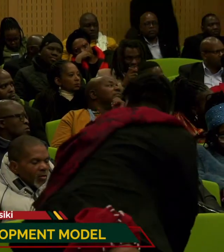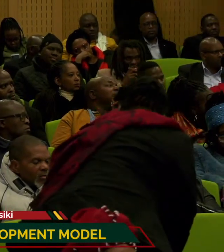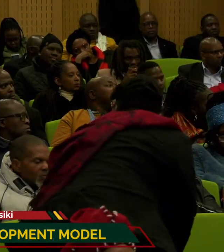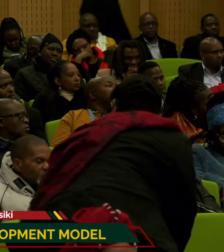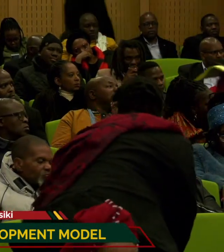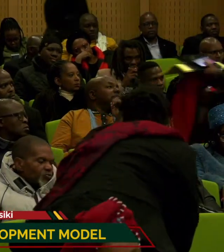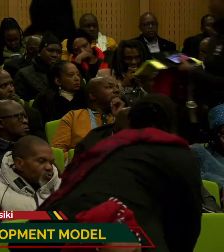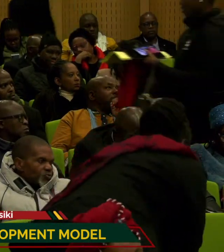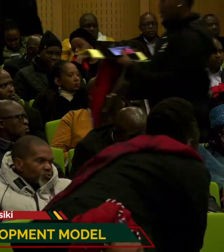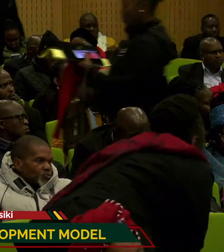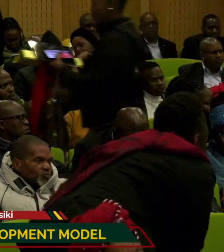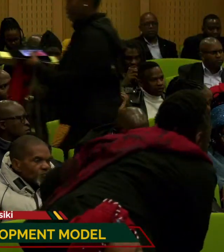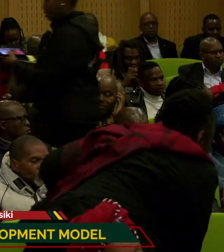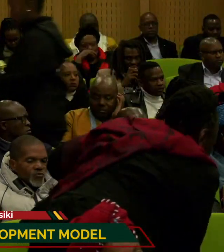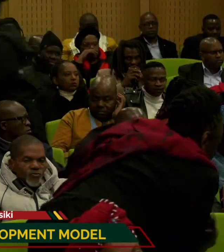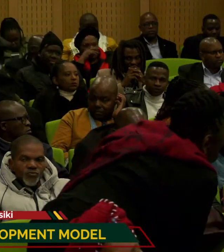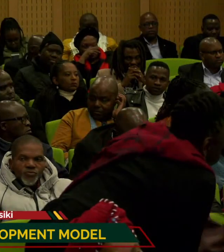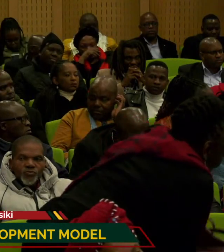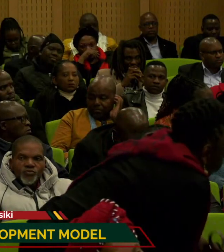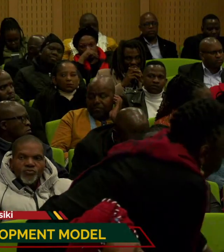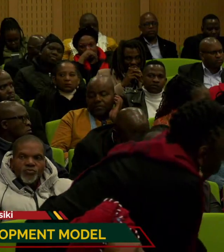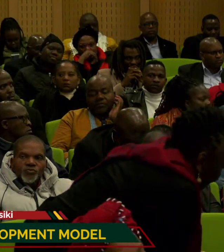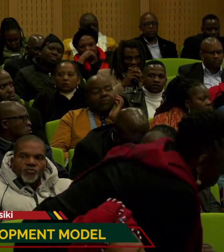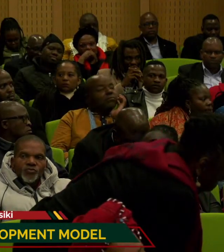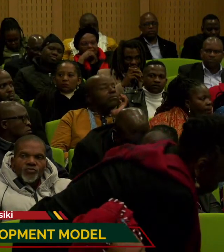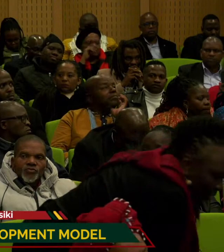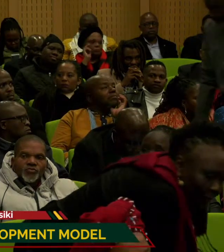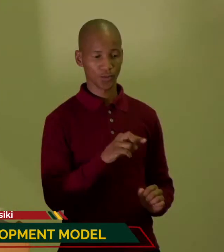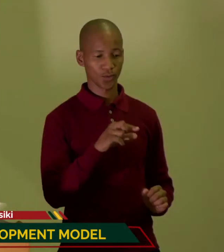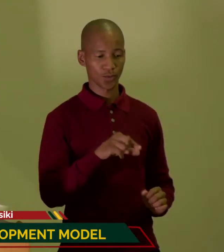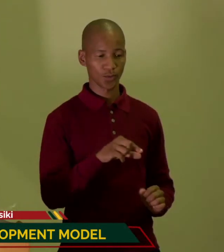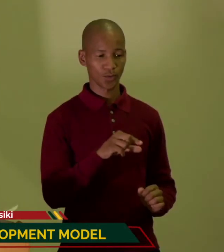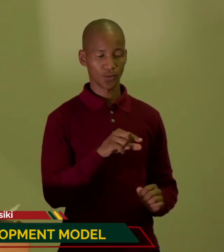Soto Lopo, Walapa Nguza Hill,